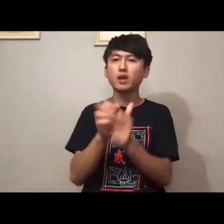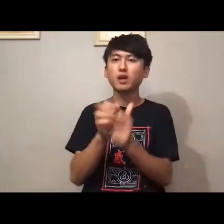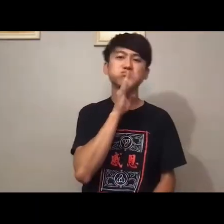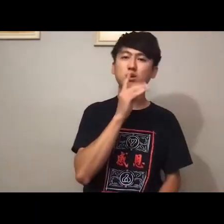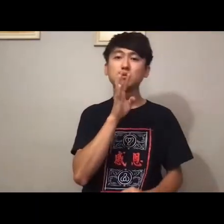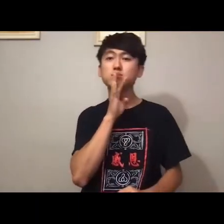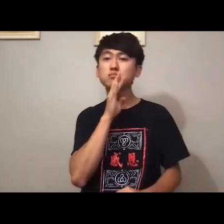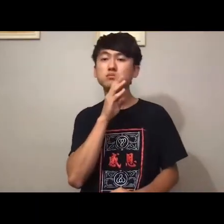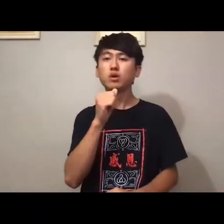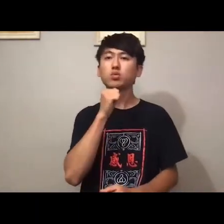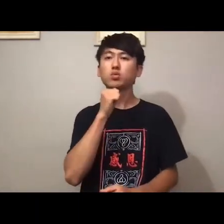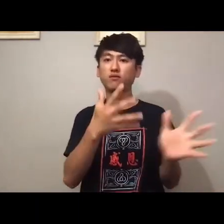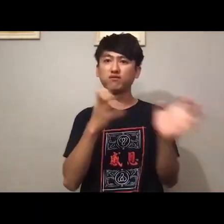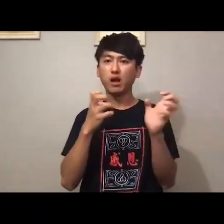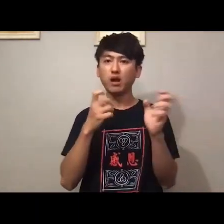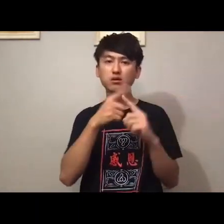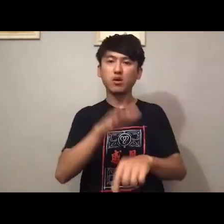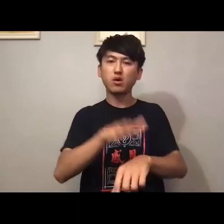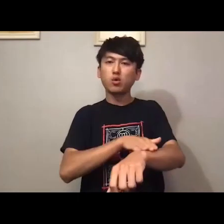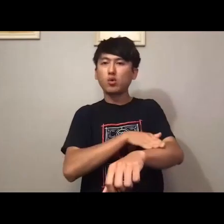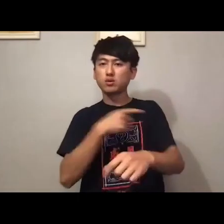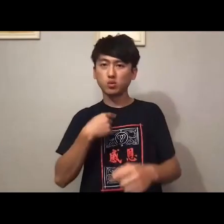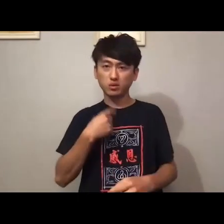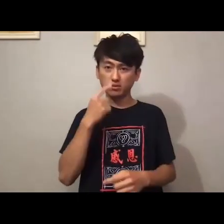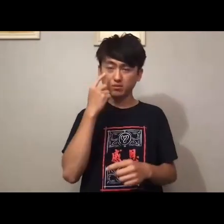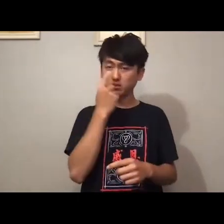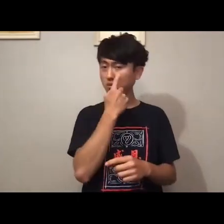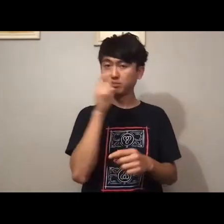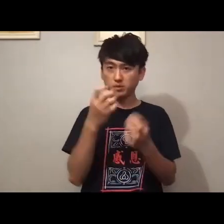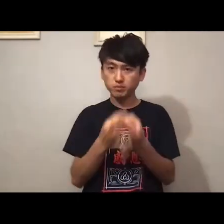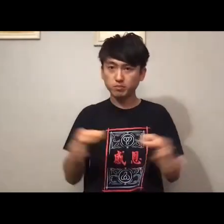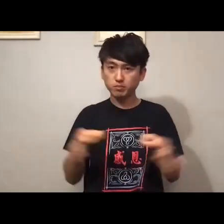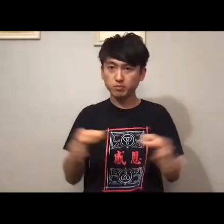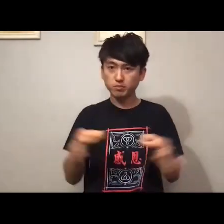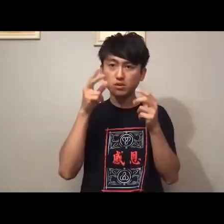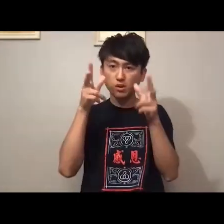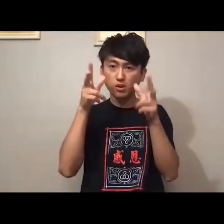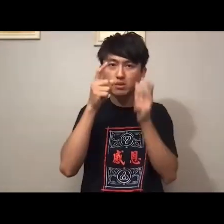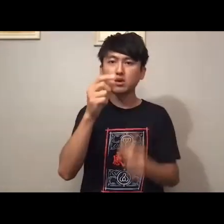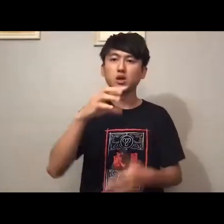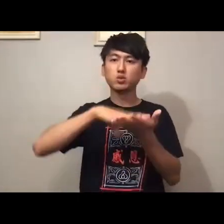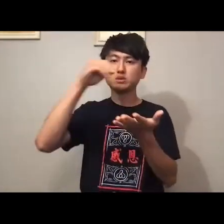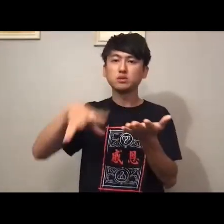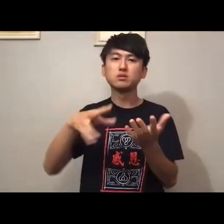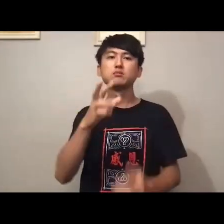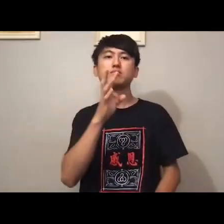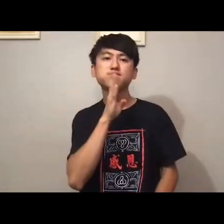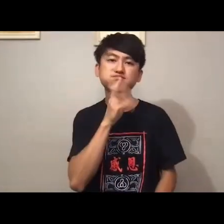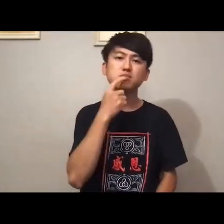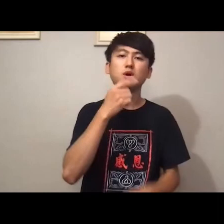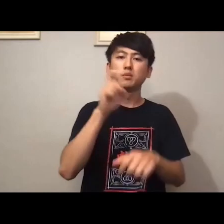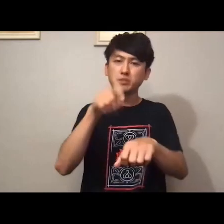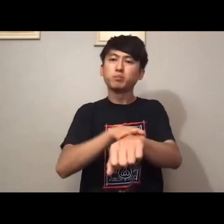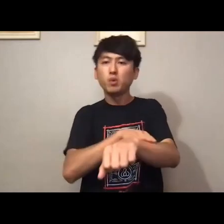And I had a hearing teacher who would speak, not quickly, but would speak